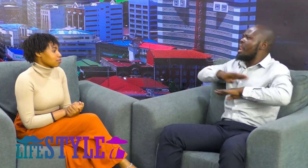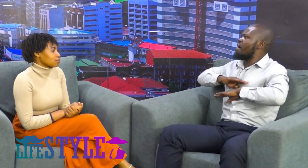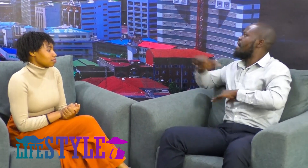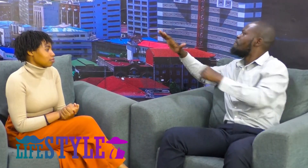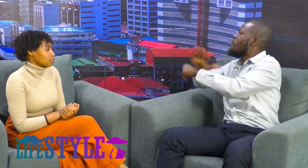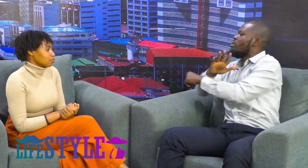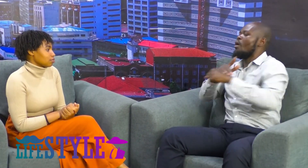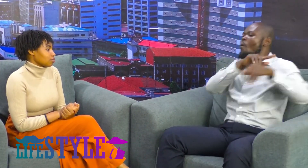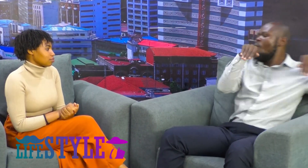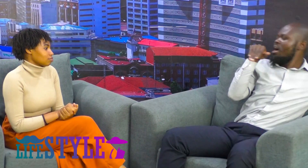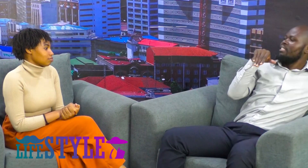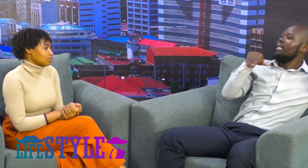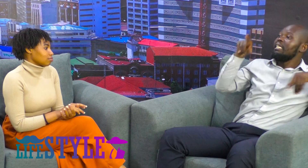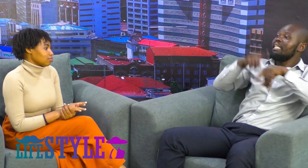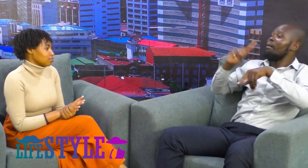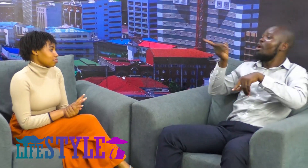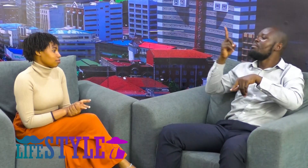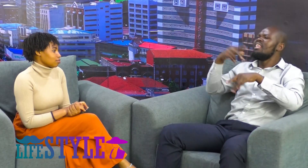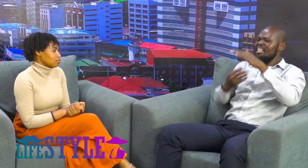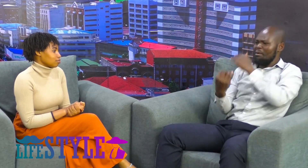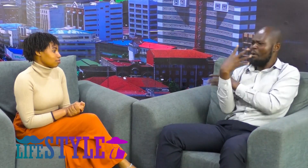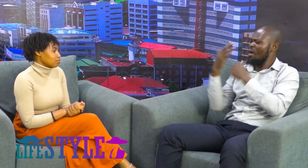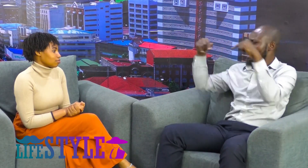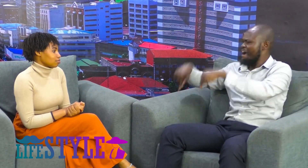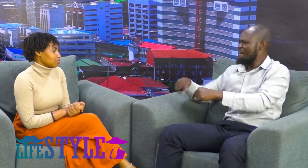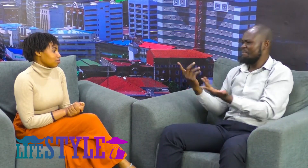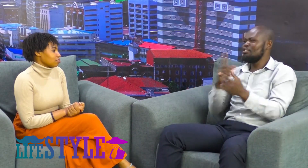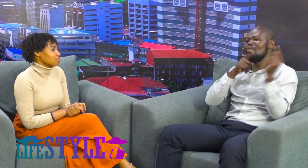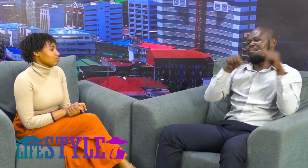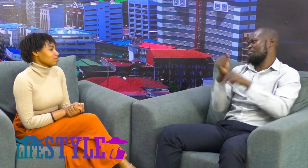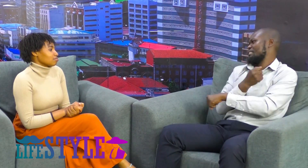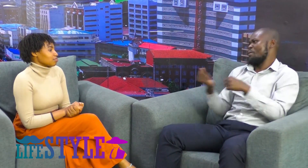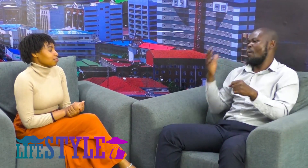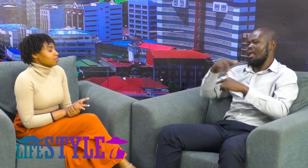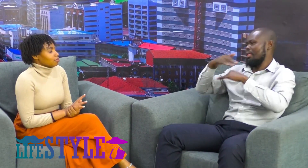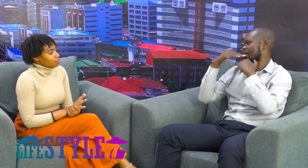Yes, that's true. For example, you see when, for example, it's time for